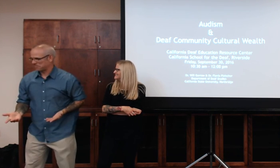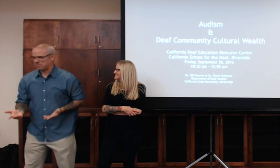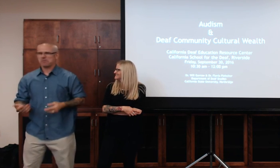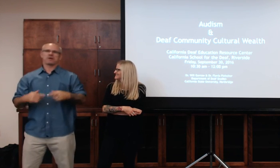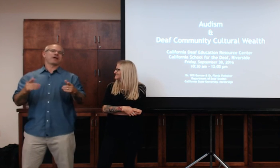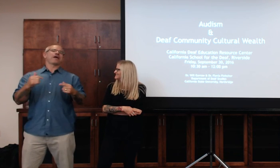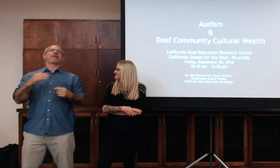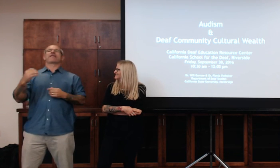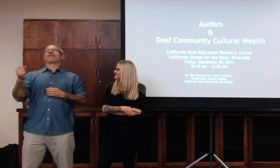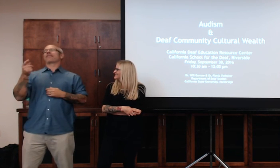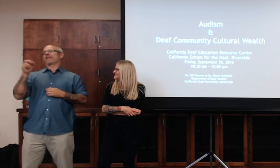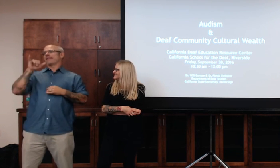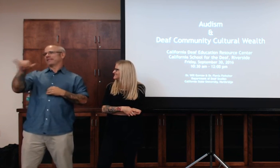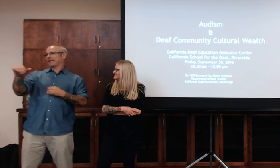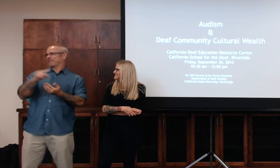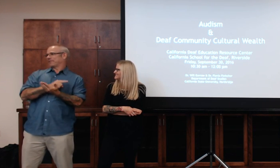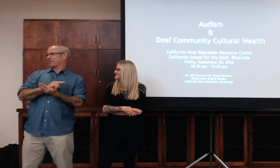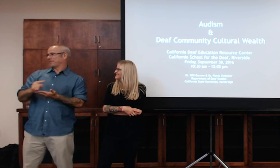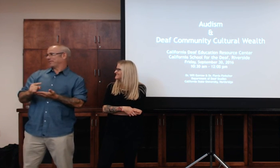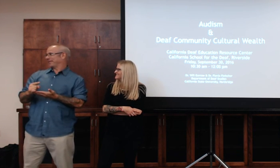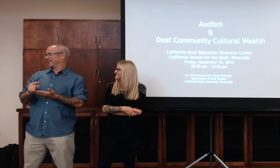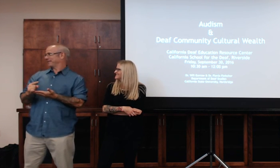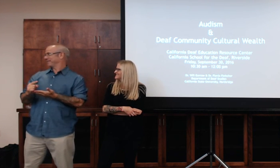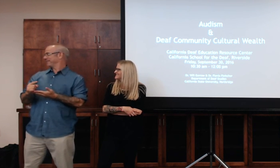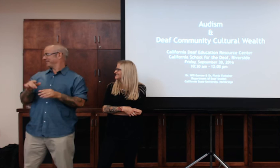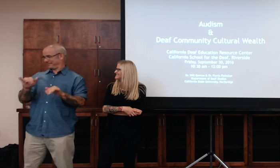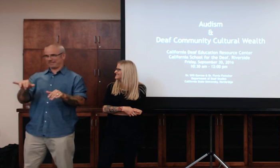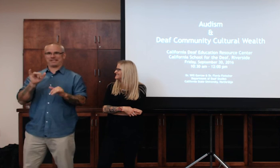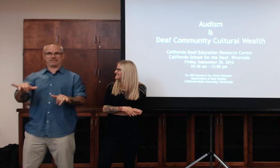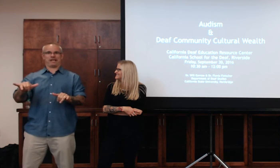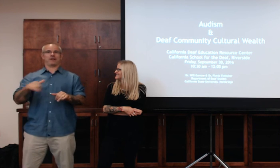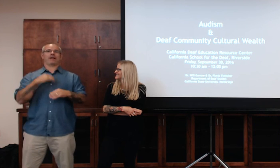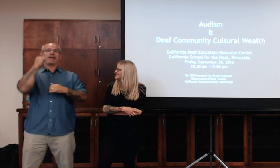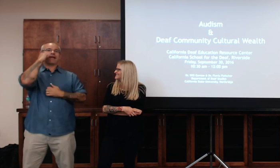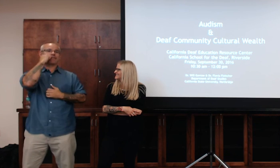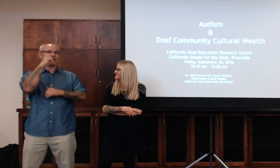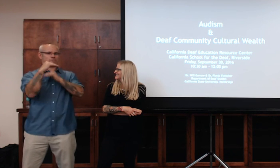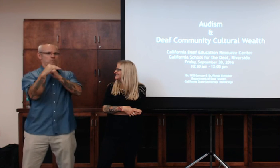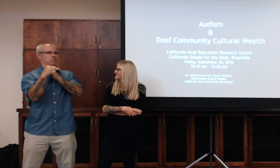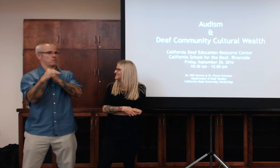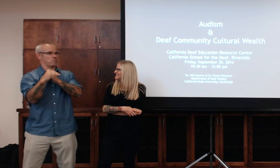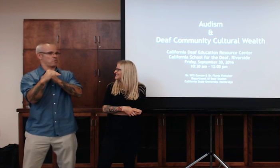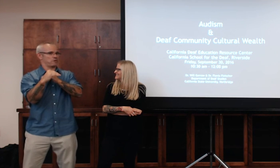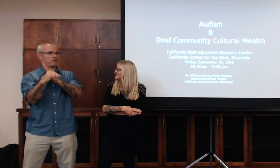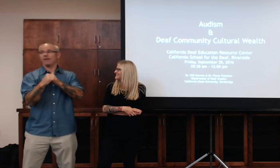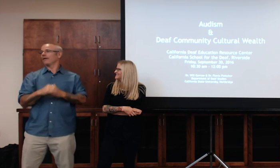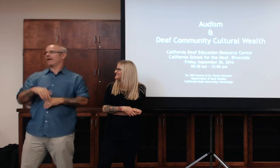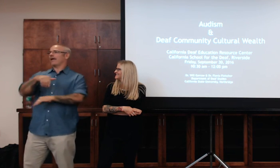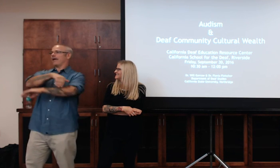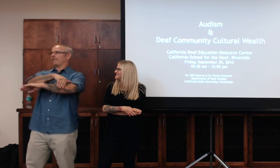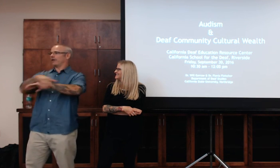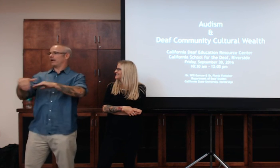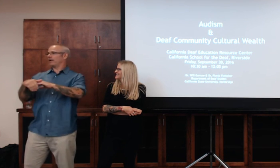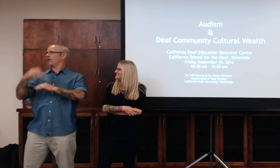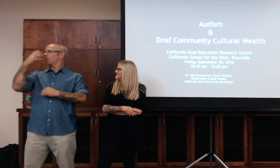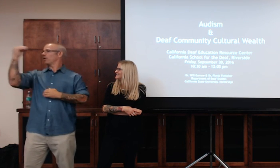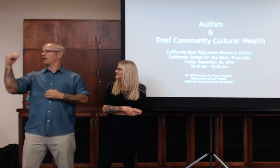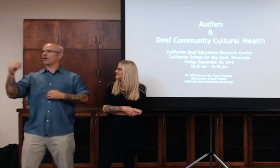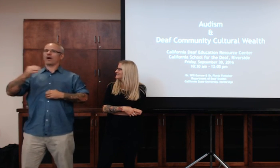day. Then that week, same week, every day was snowboarding. Every night